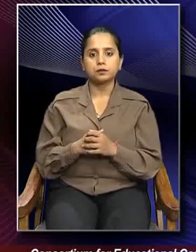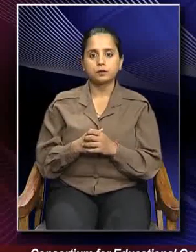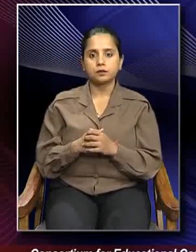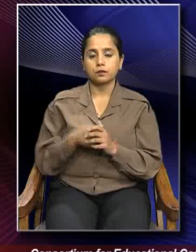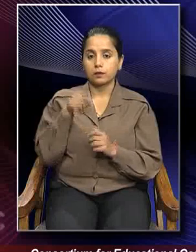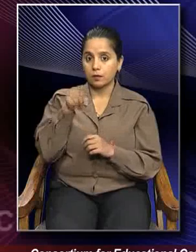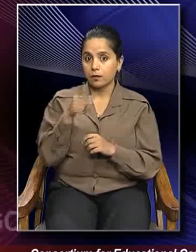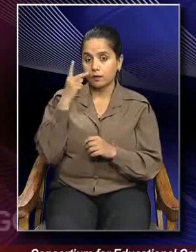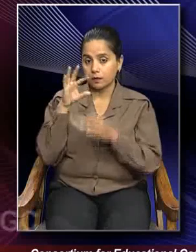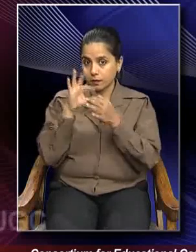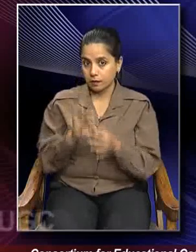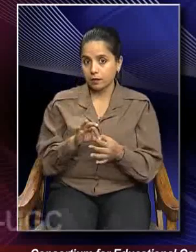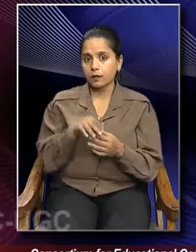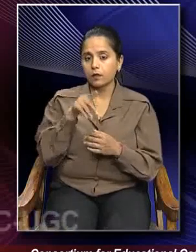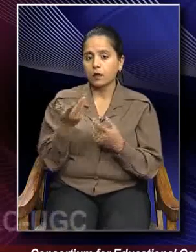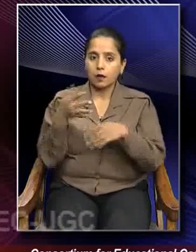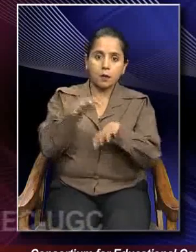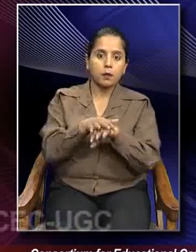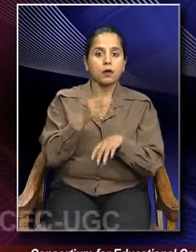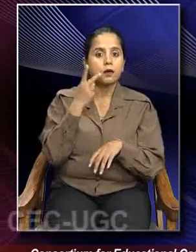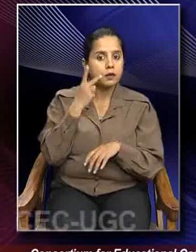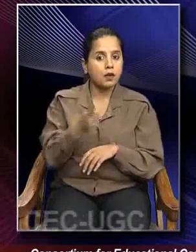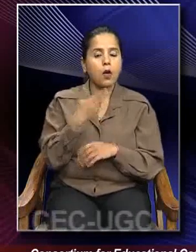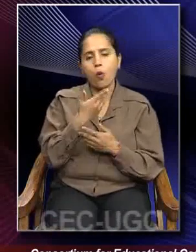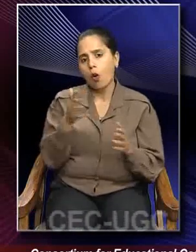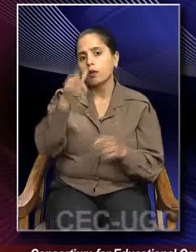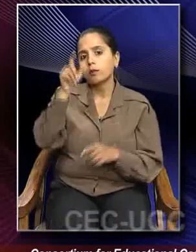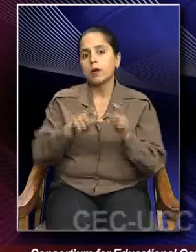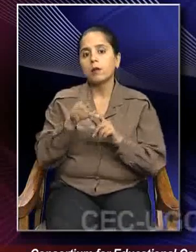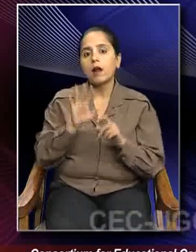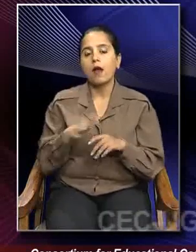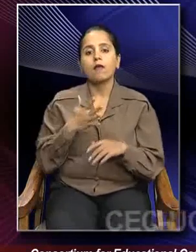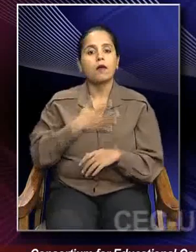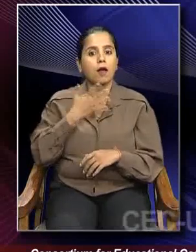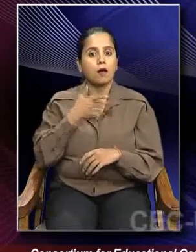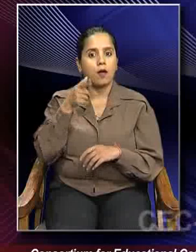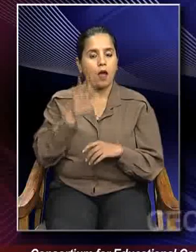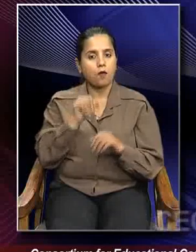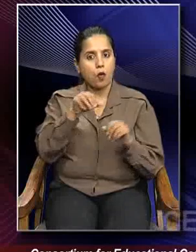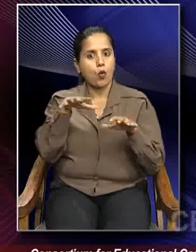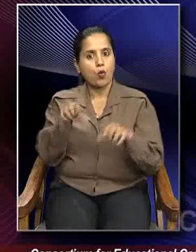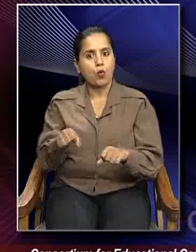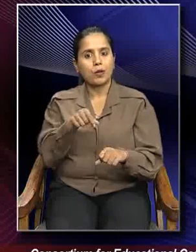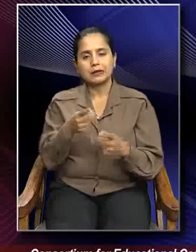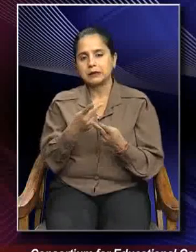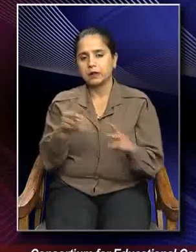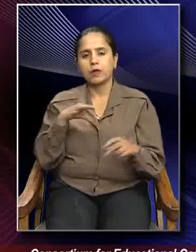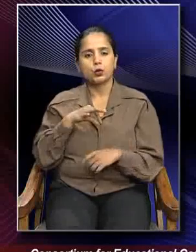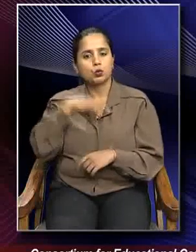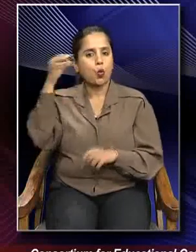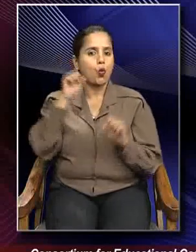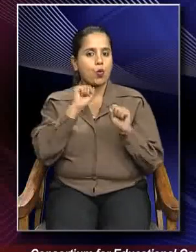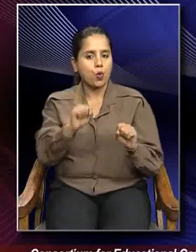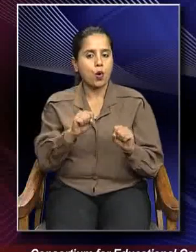And this basically implies that every living being possesses a distinct soul or